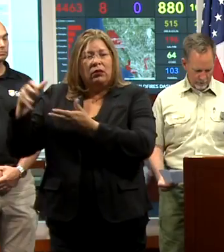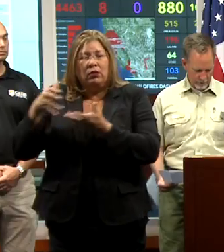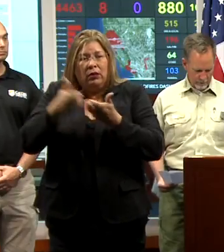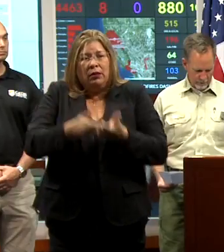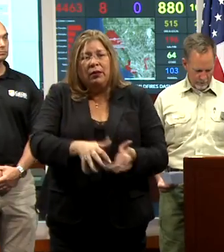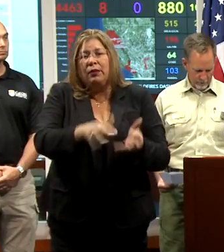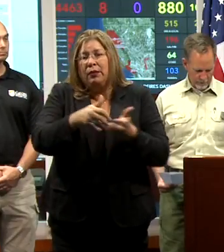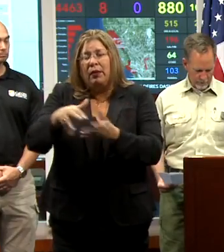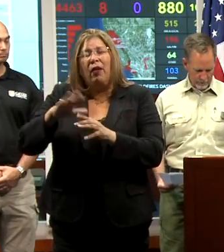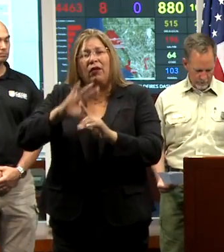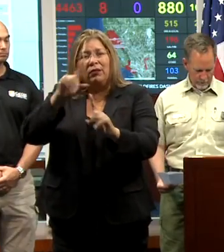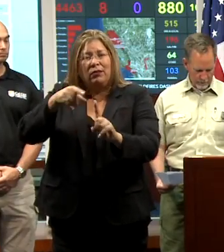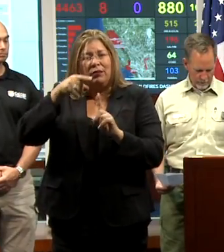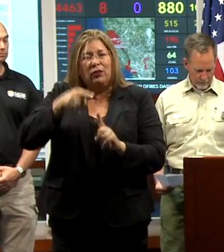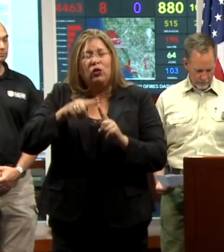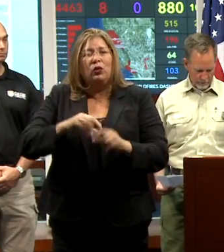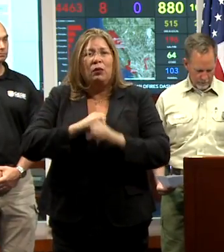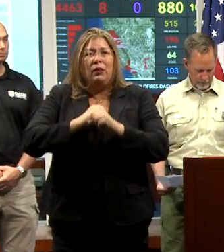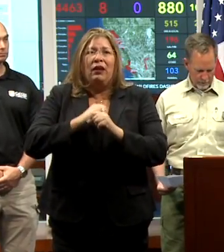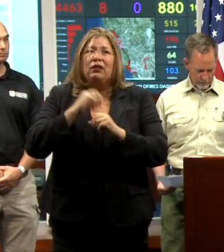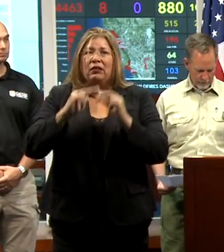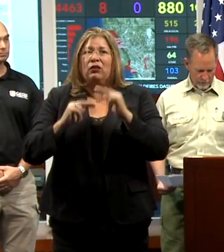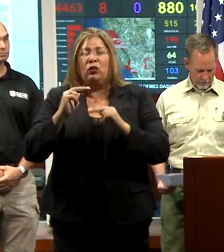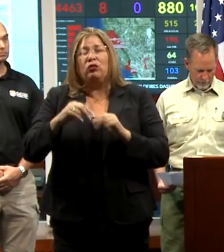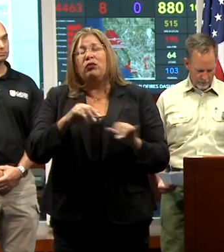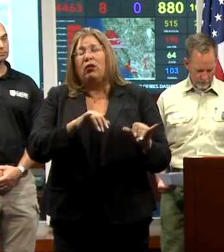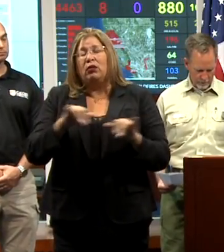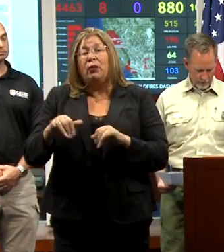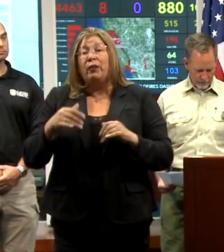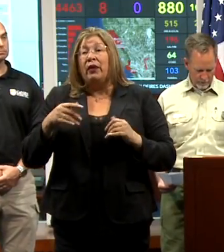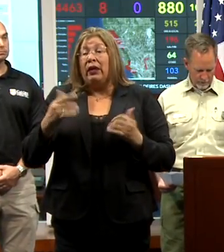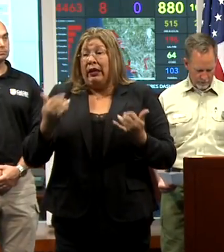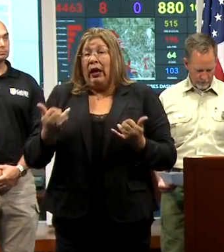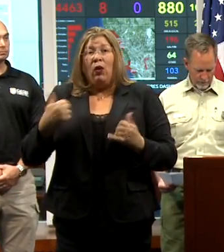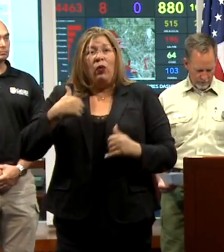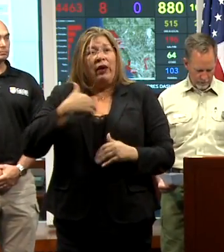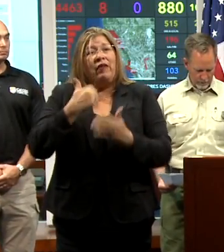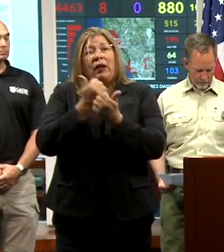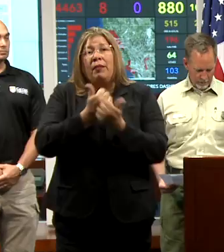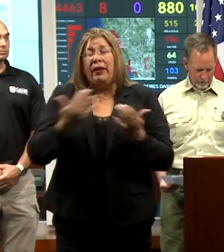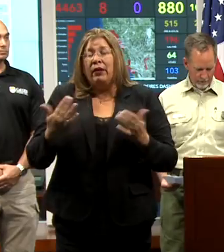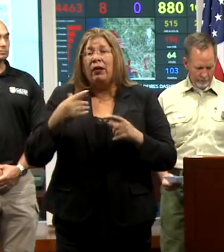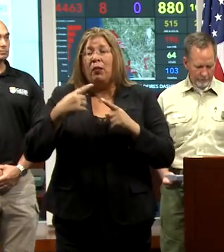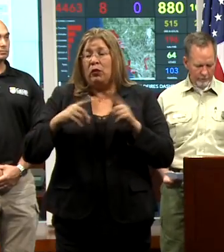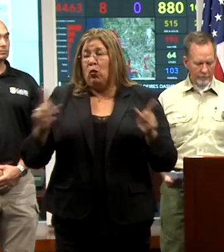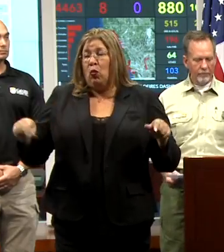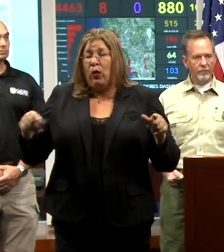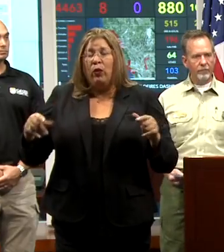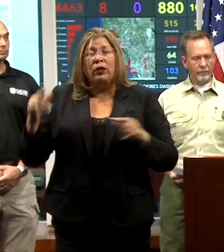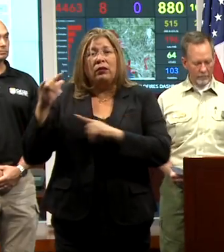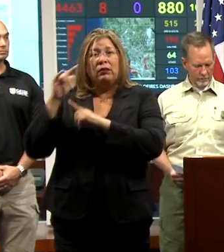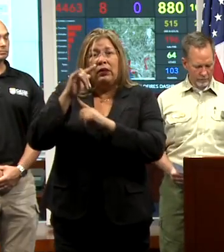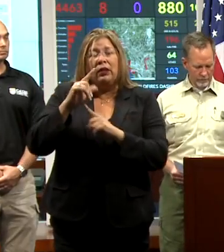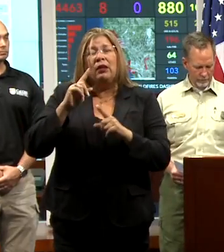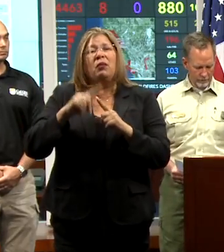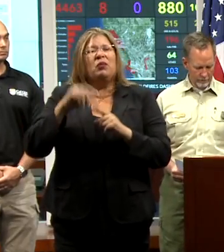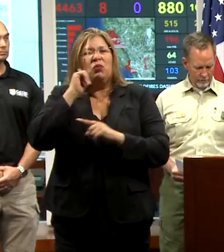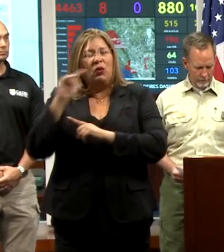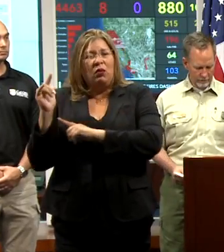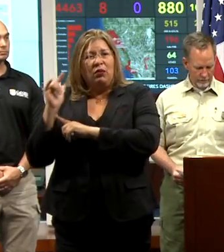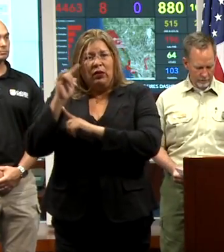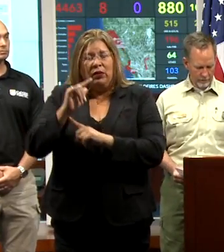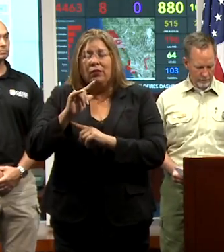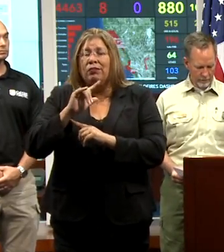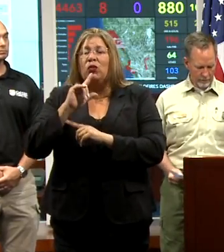around priority targets to protect structures as well. As we speak now, we have a multitude of both rotary wing and fixed wing assets that are